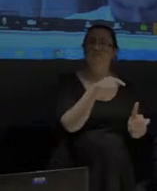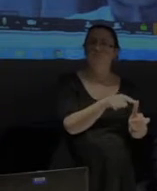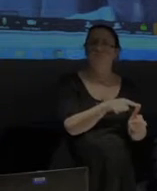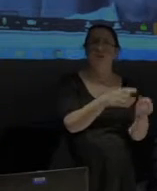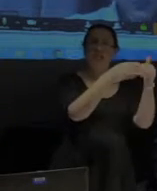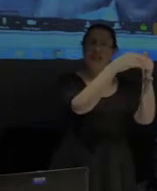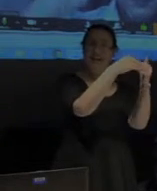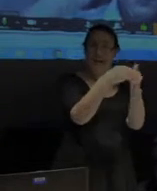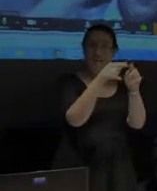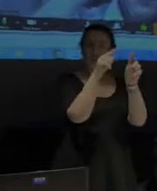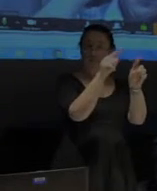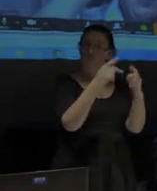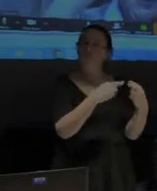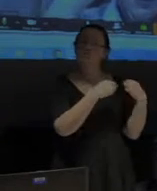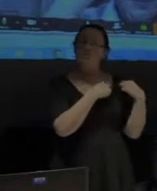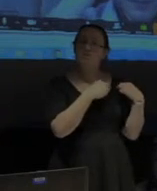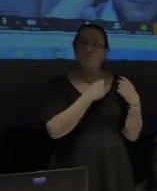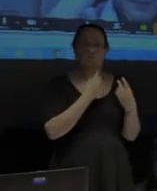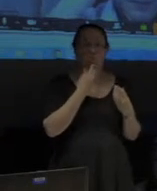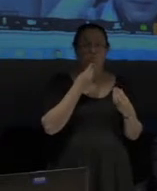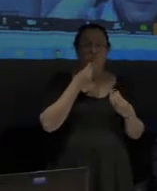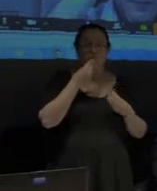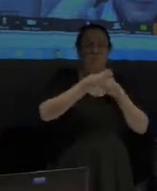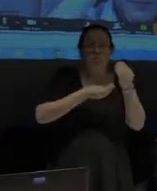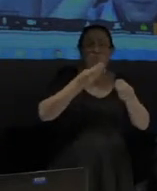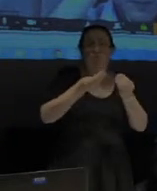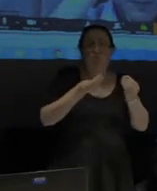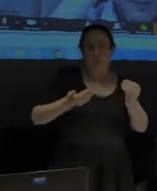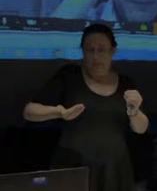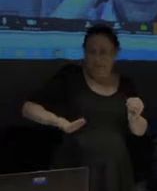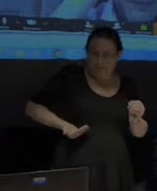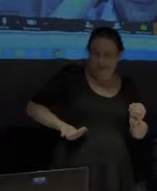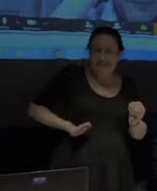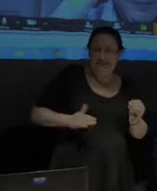for articulating where it is that we're going, what it is that the business